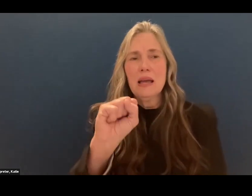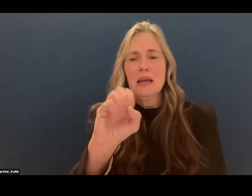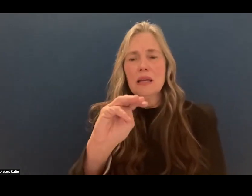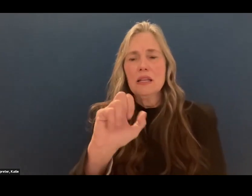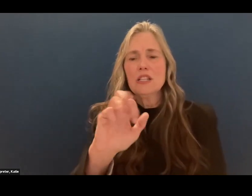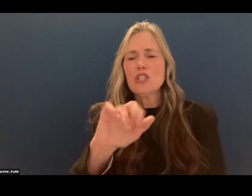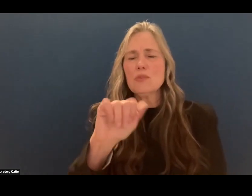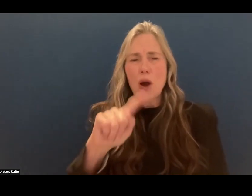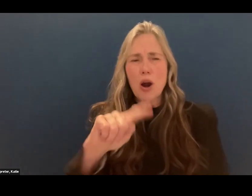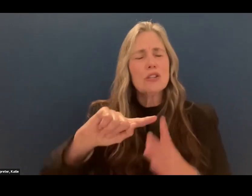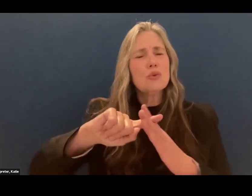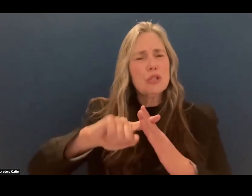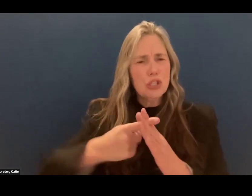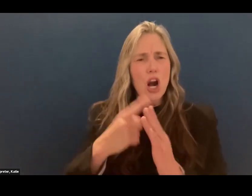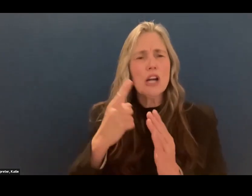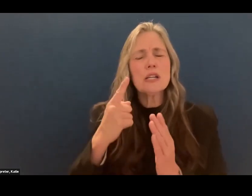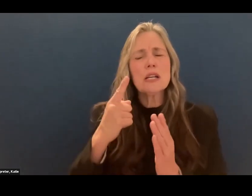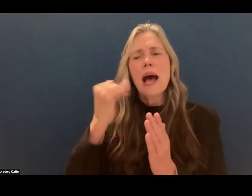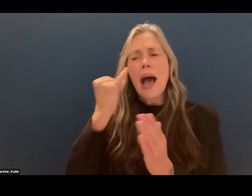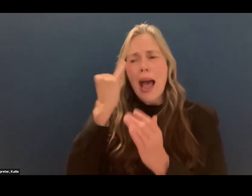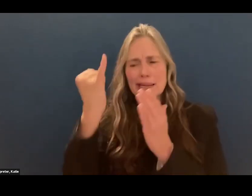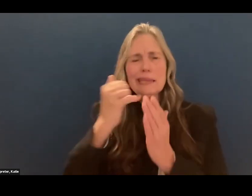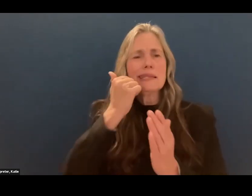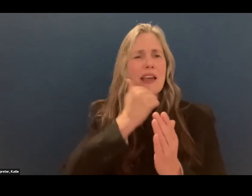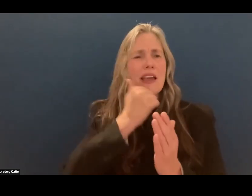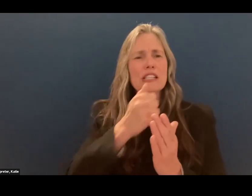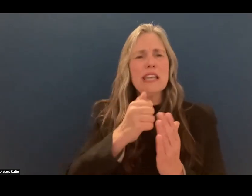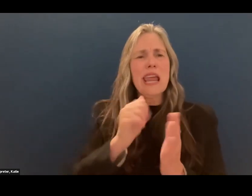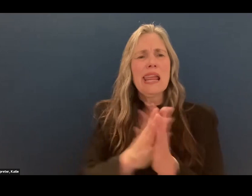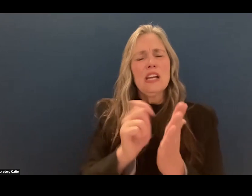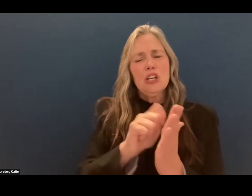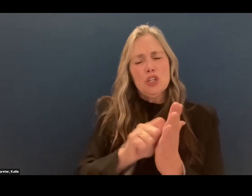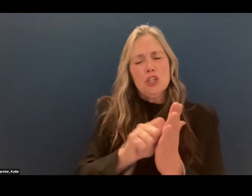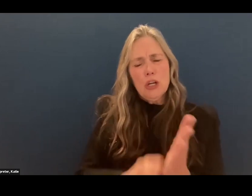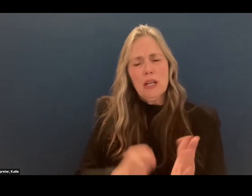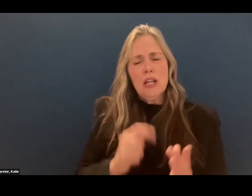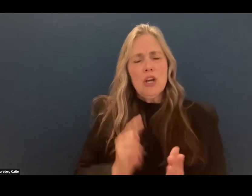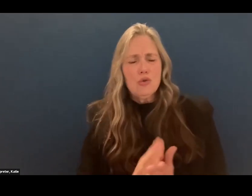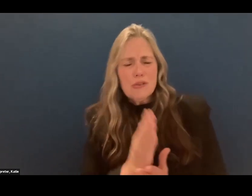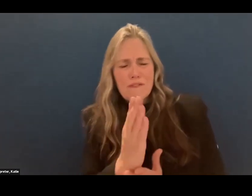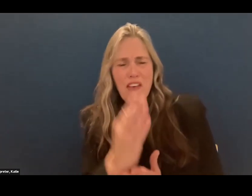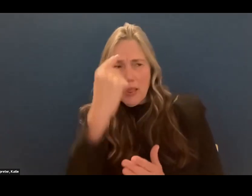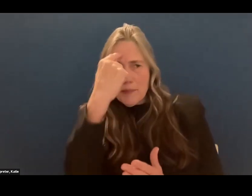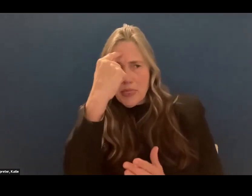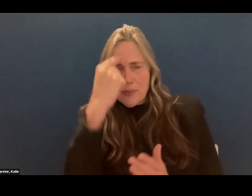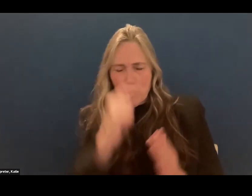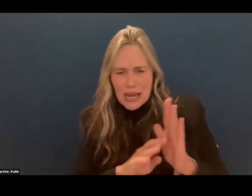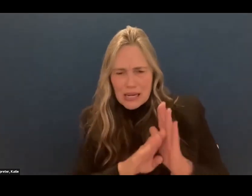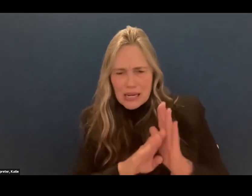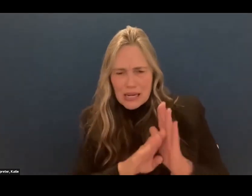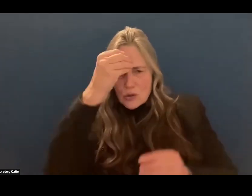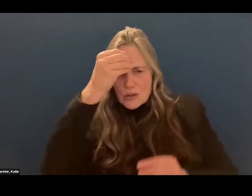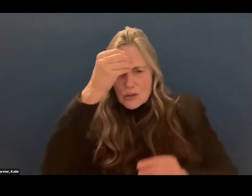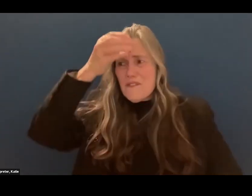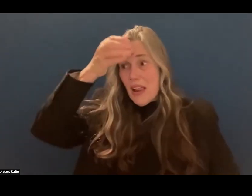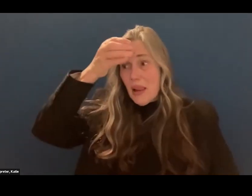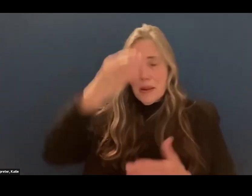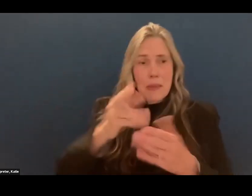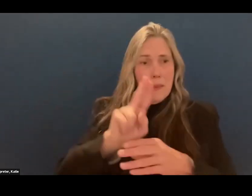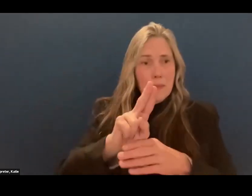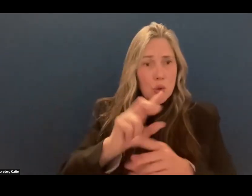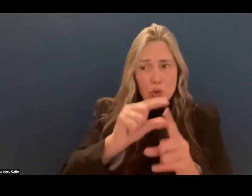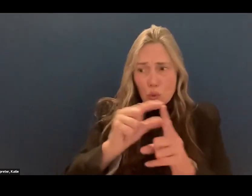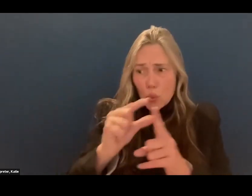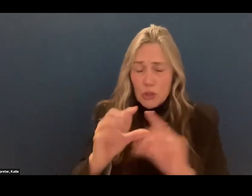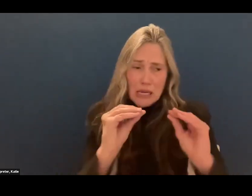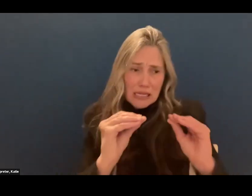and what we're doing each day to just encourage the development of that brain. And sometimes that's just words, that's just using the opportunities that you